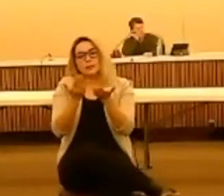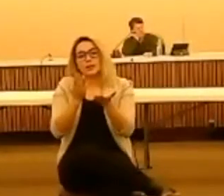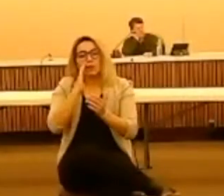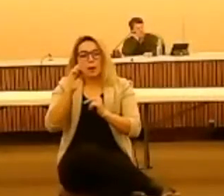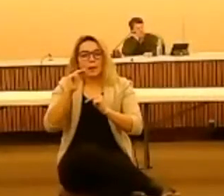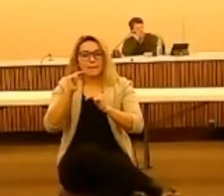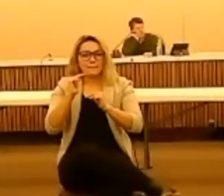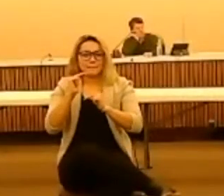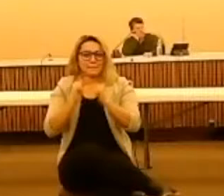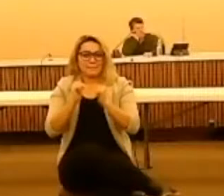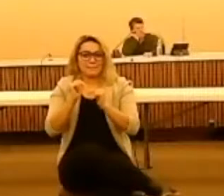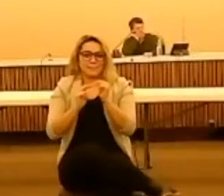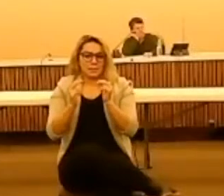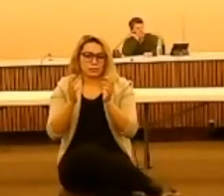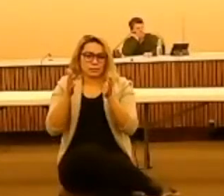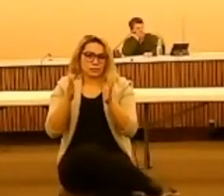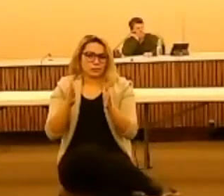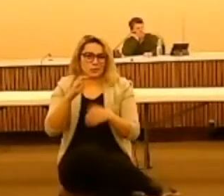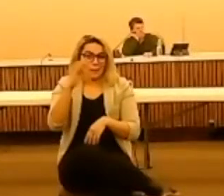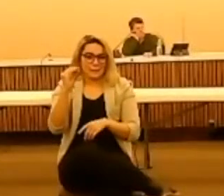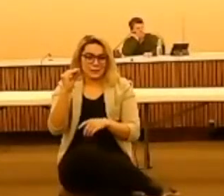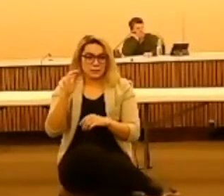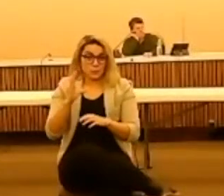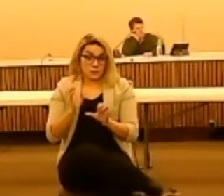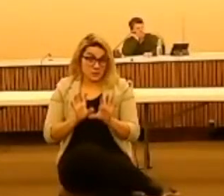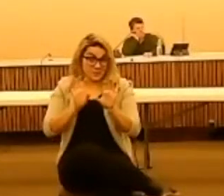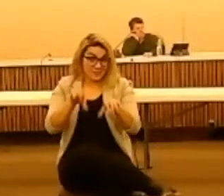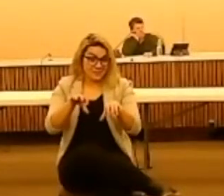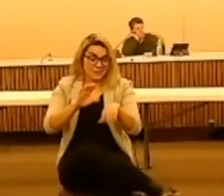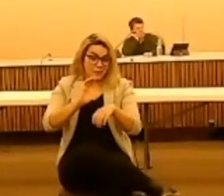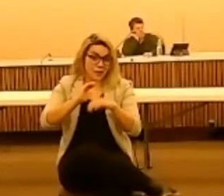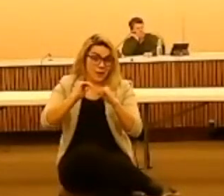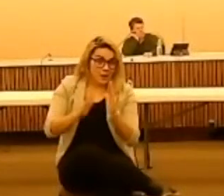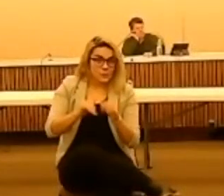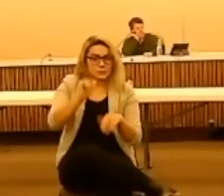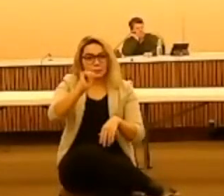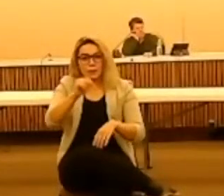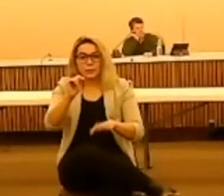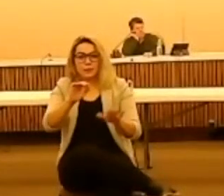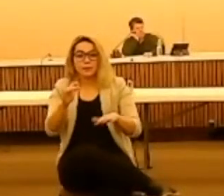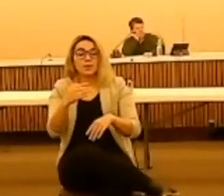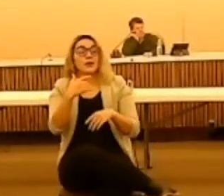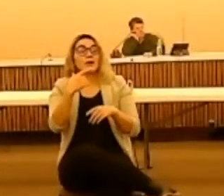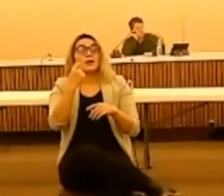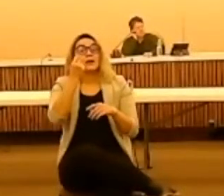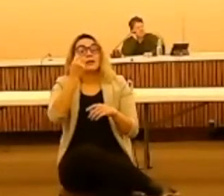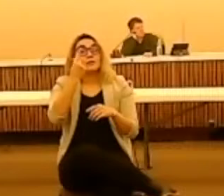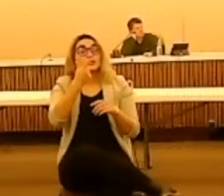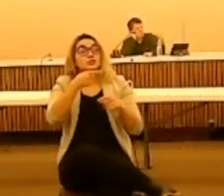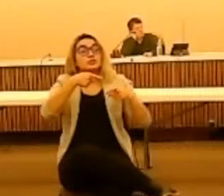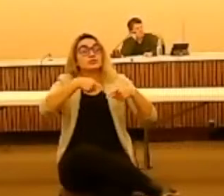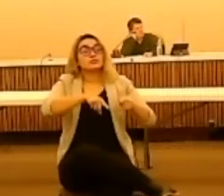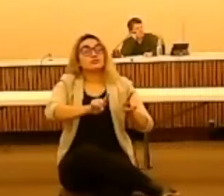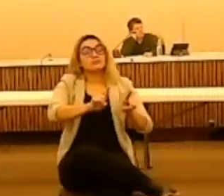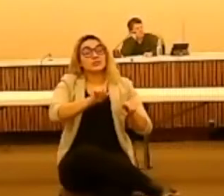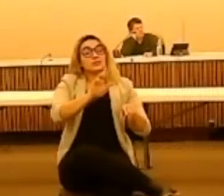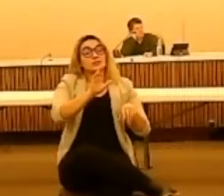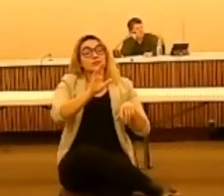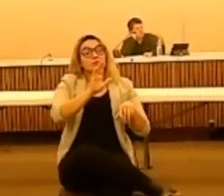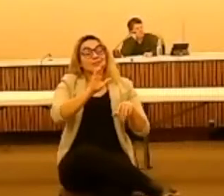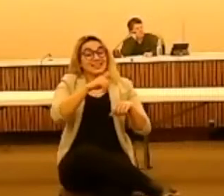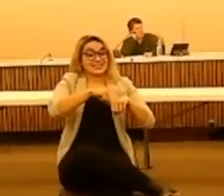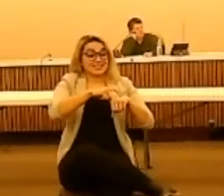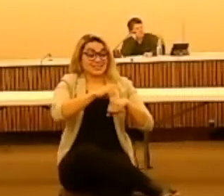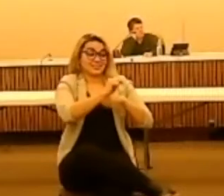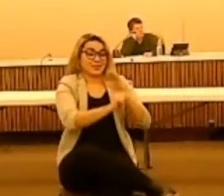closer than 1/4 of a mile without a visual buffer during nesting season, which runs from January 1st through